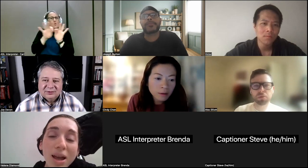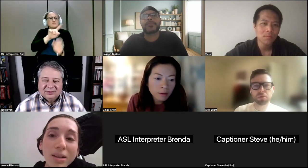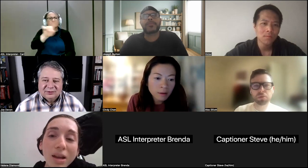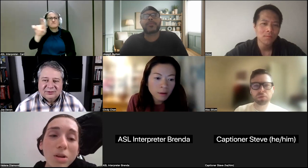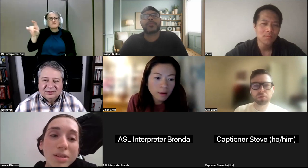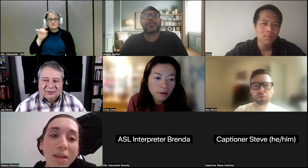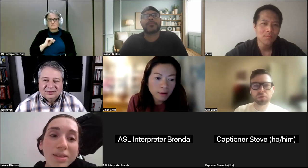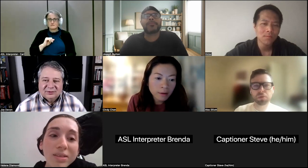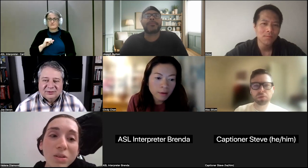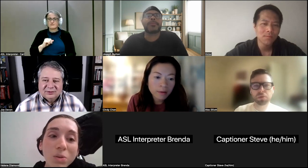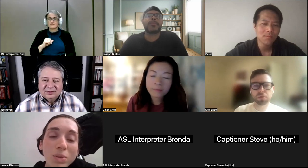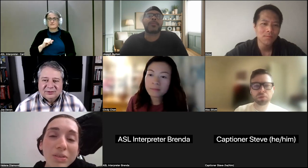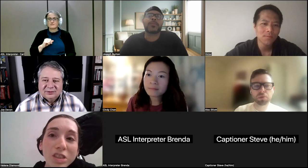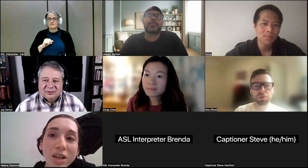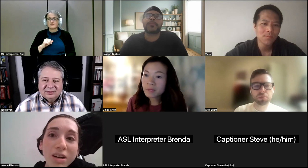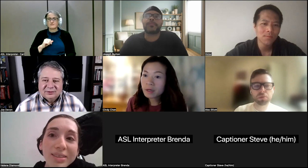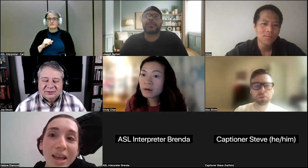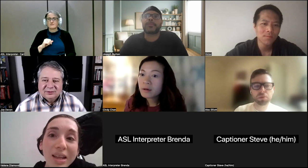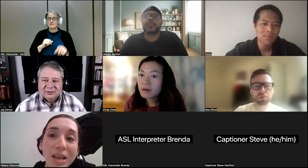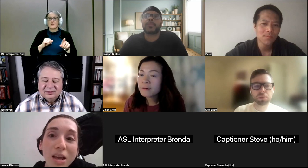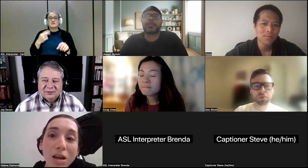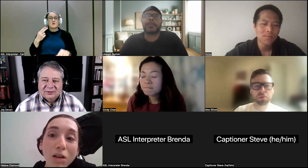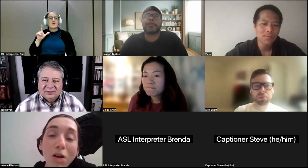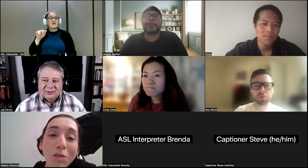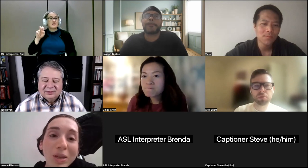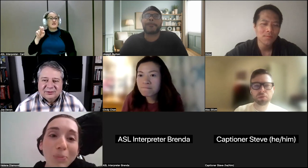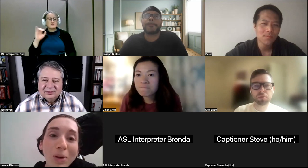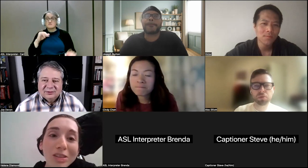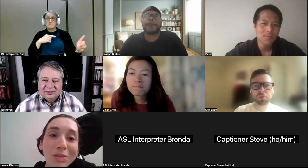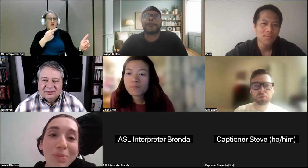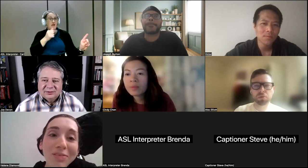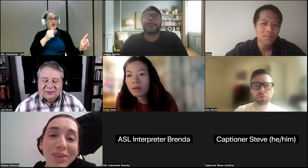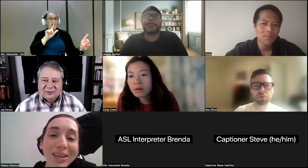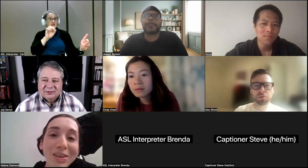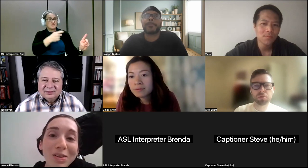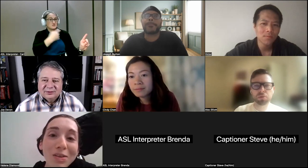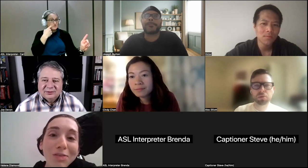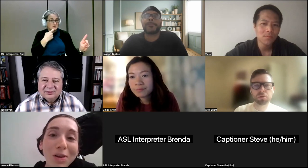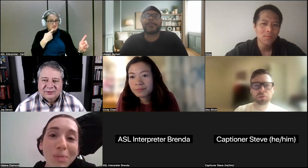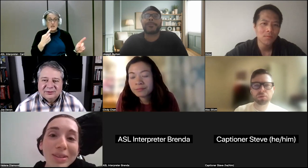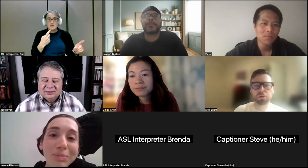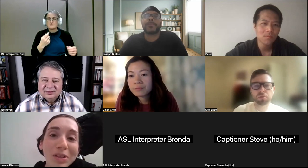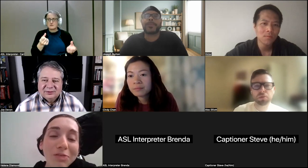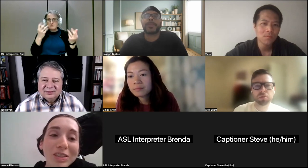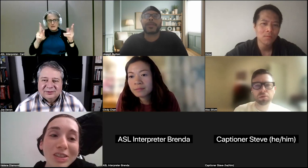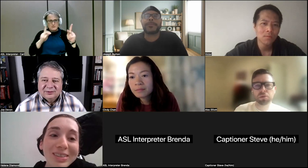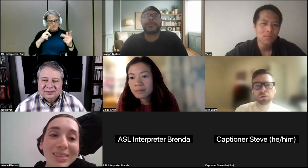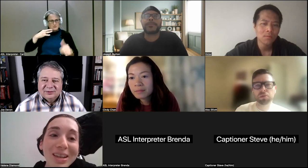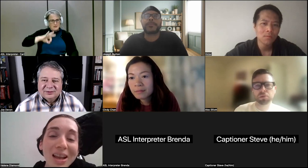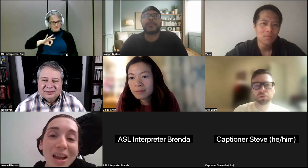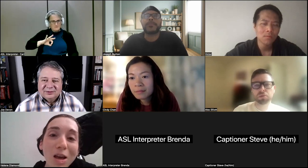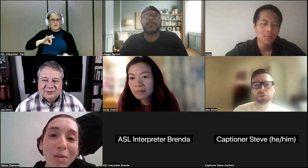I'll add the kind of what Alex was even sharing is that a lot of people actually benefit from accessibility